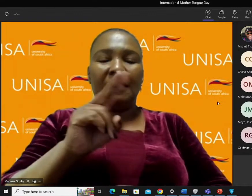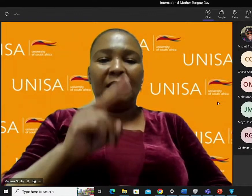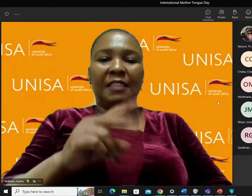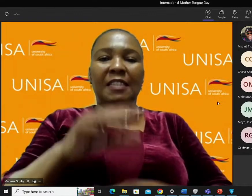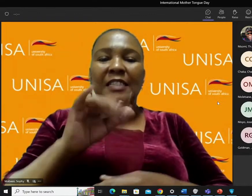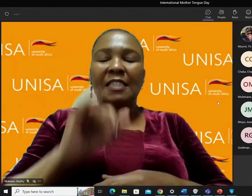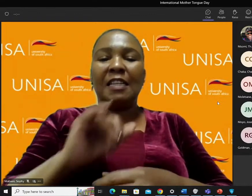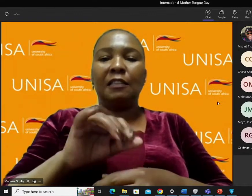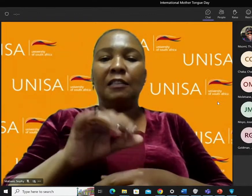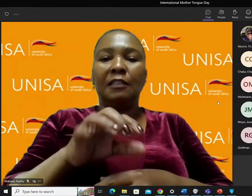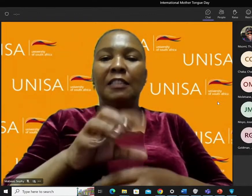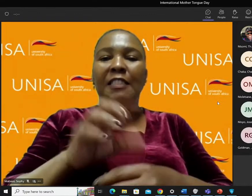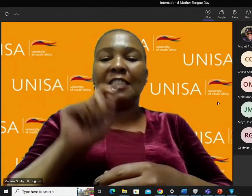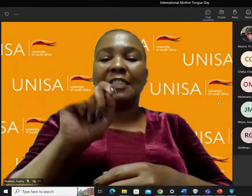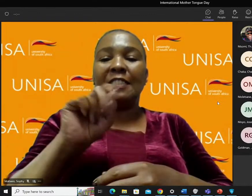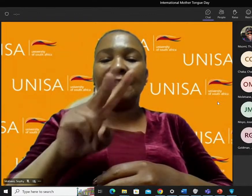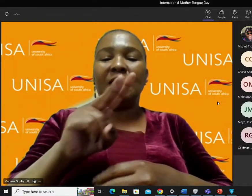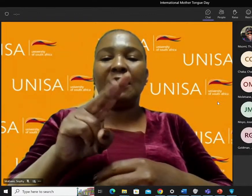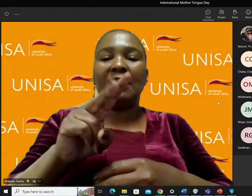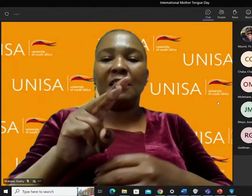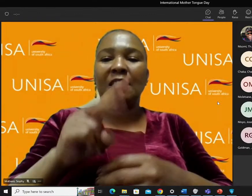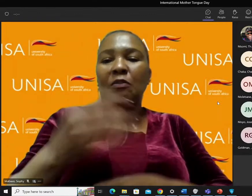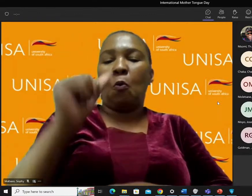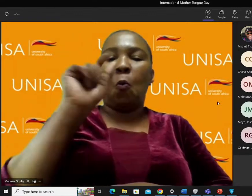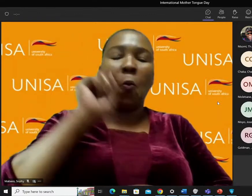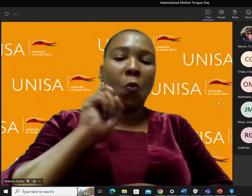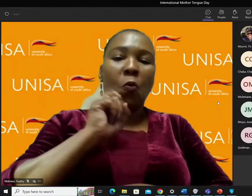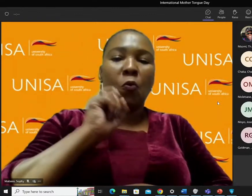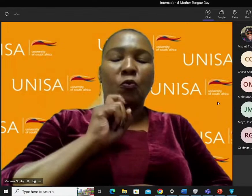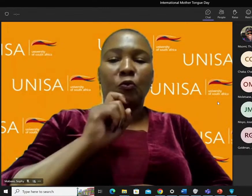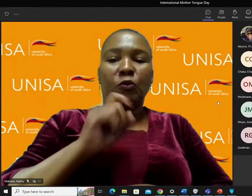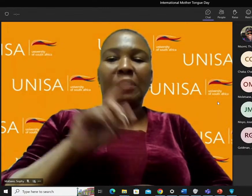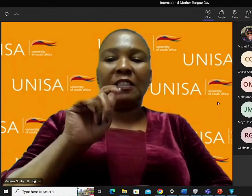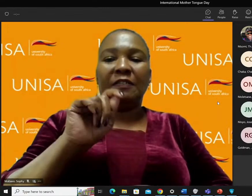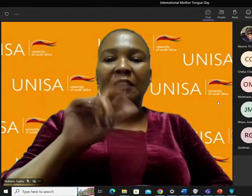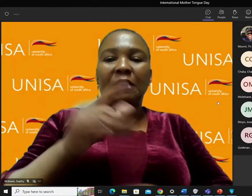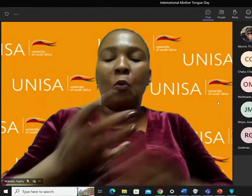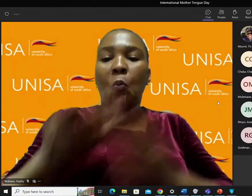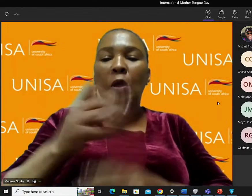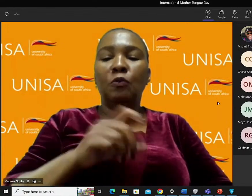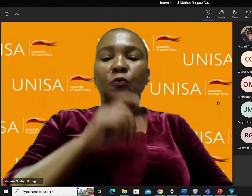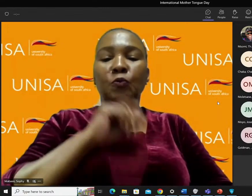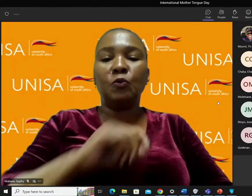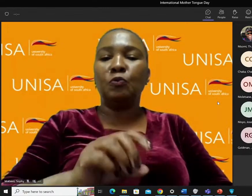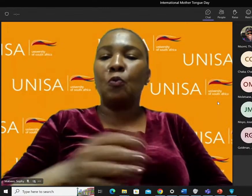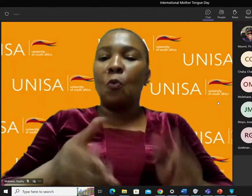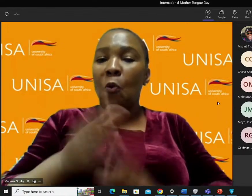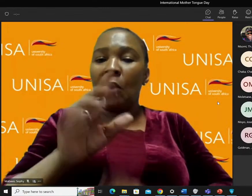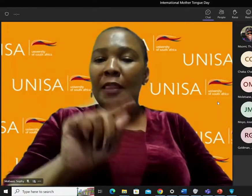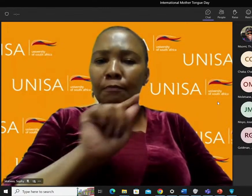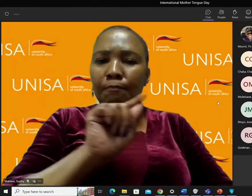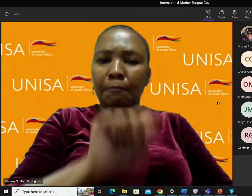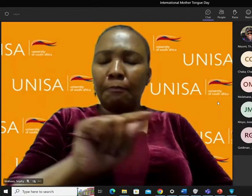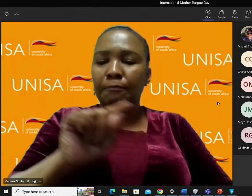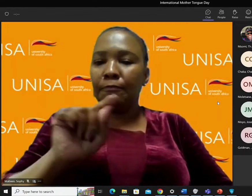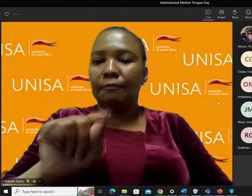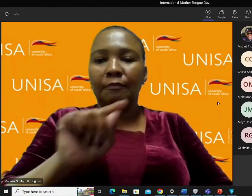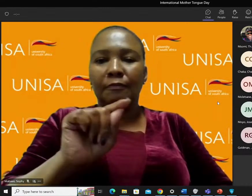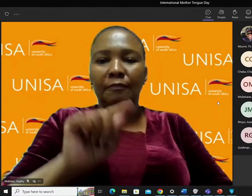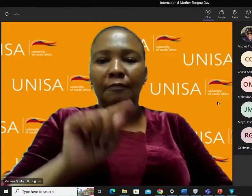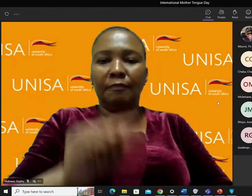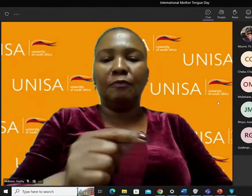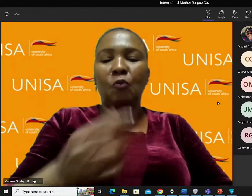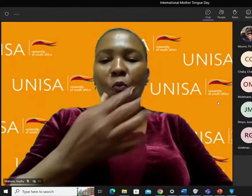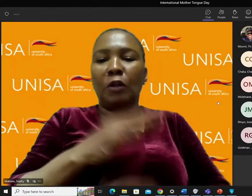whereby you have to go ulotobeza or chincha, or when there's wind or it is raining, you have to